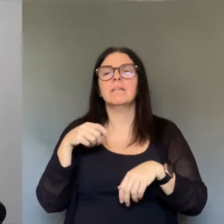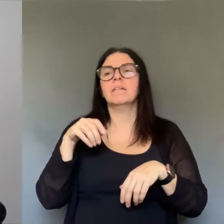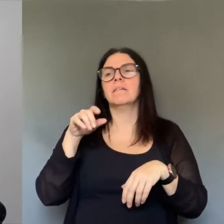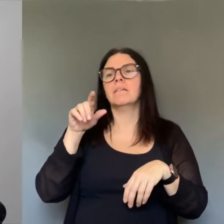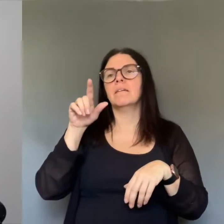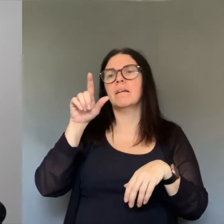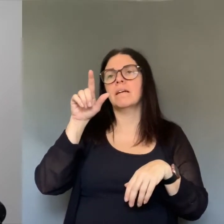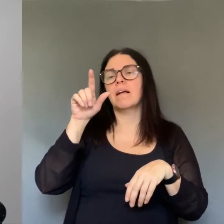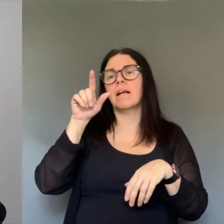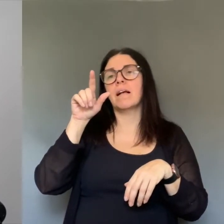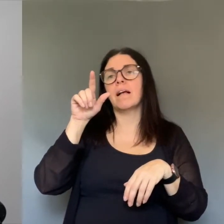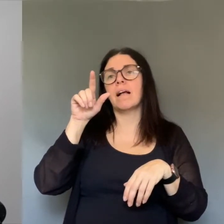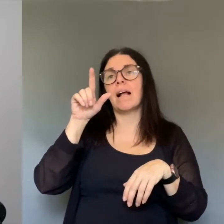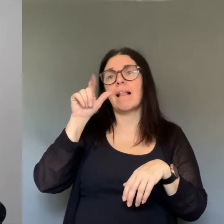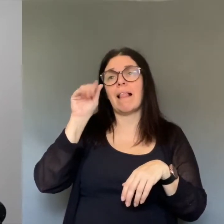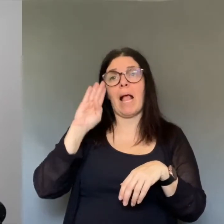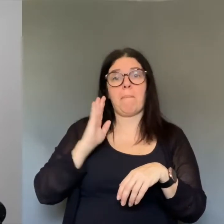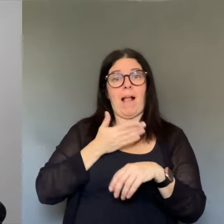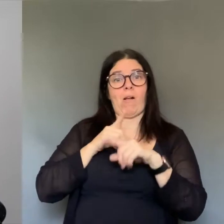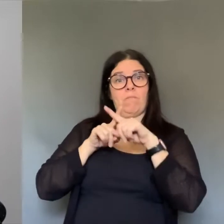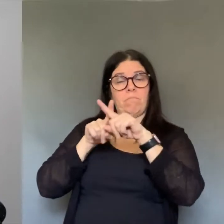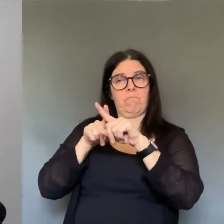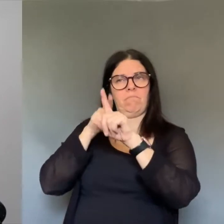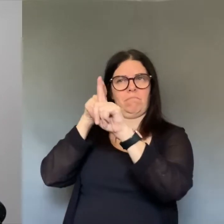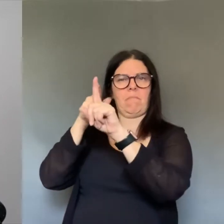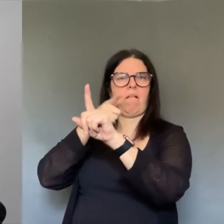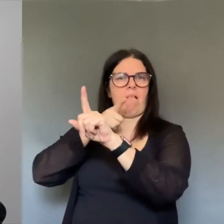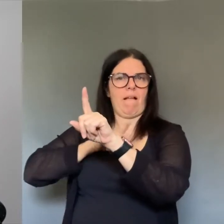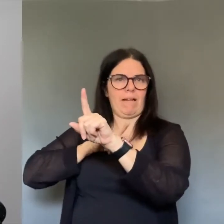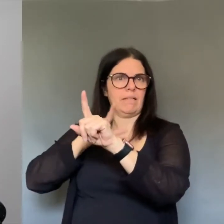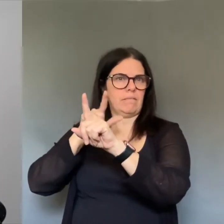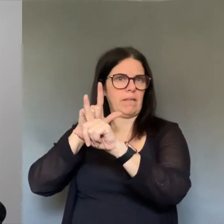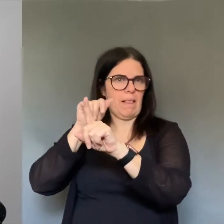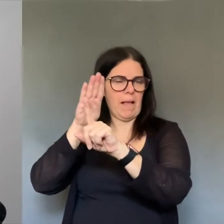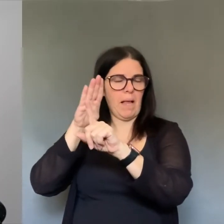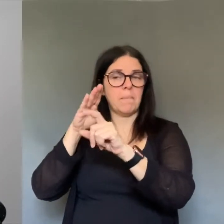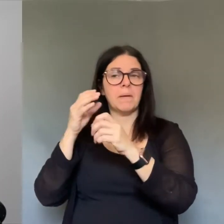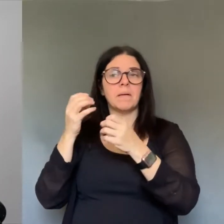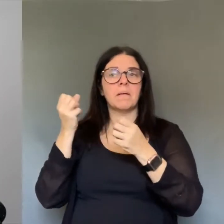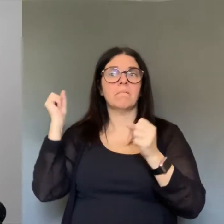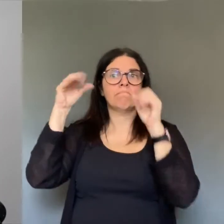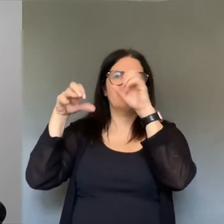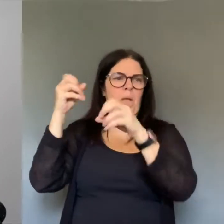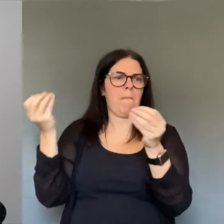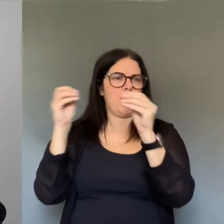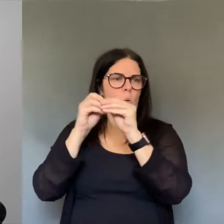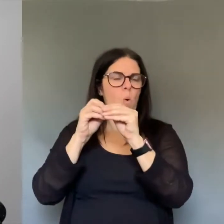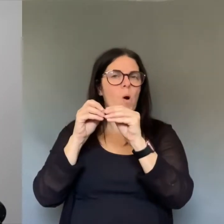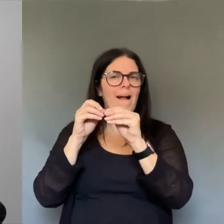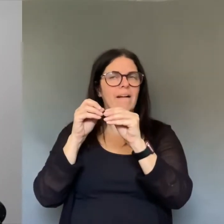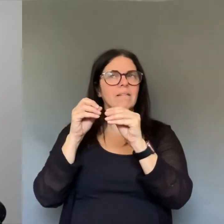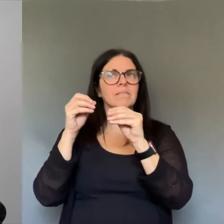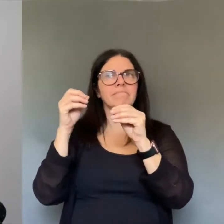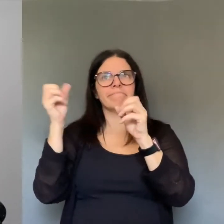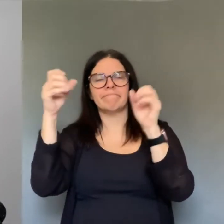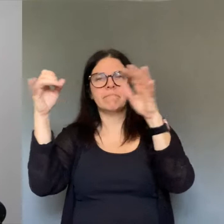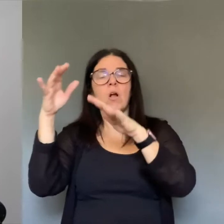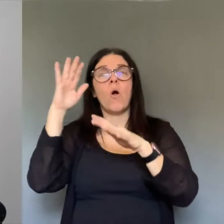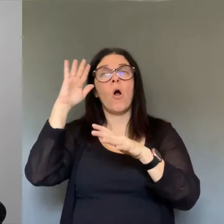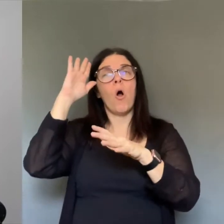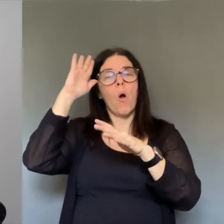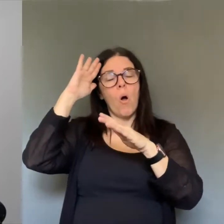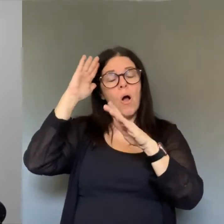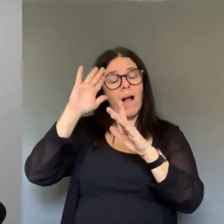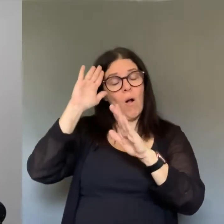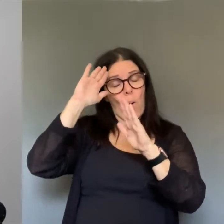Lab. And they're receiving lab samples from all the other regions or all the other health units. And